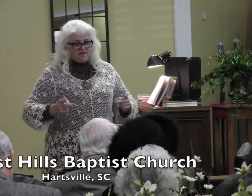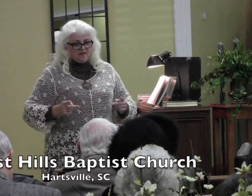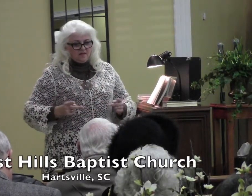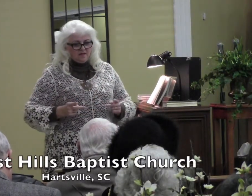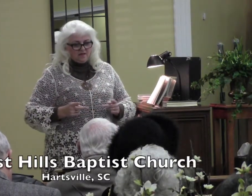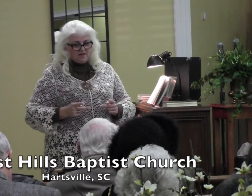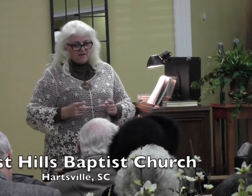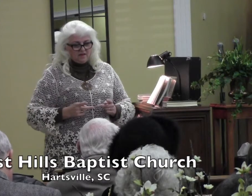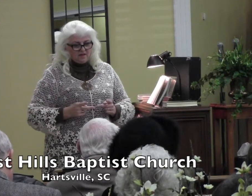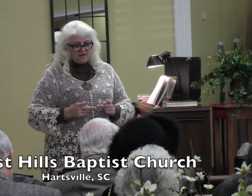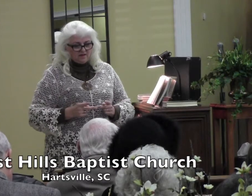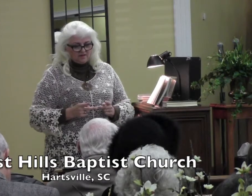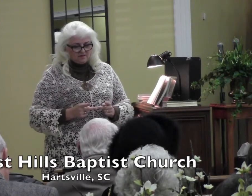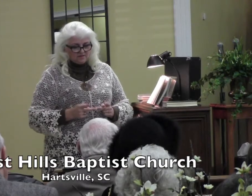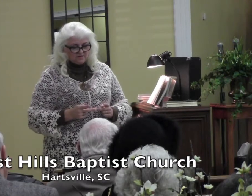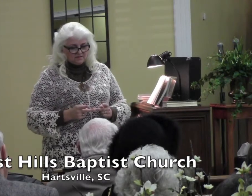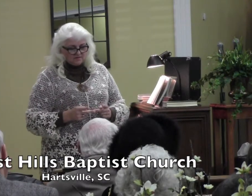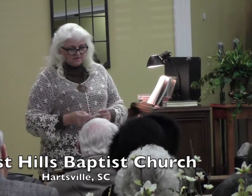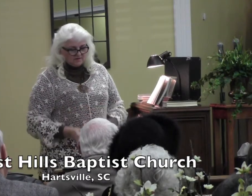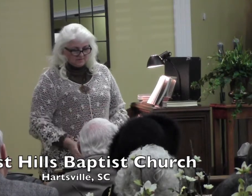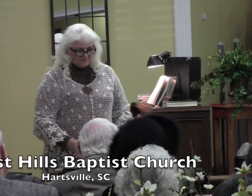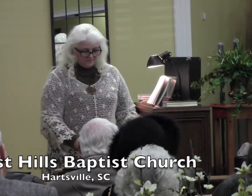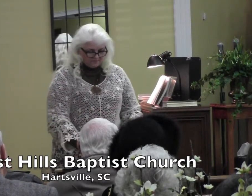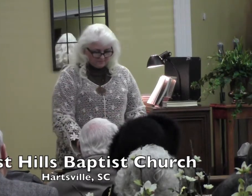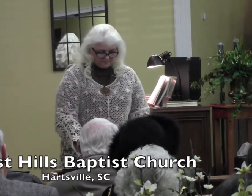I I can hear rush of wings. Praise your feet. Amen.